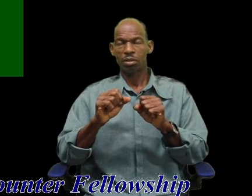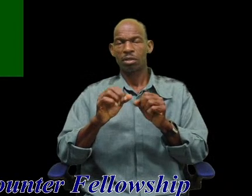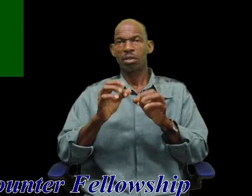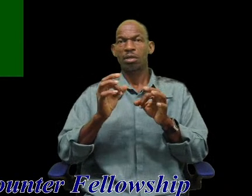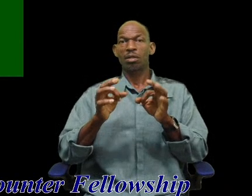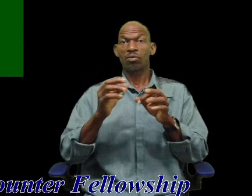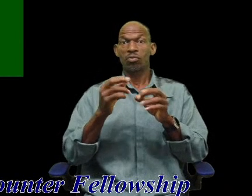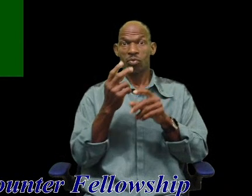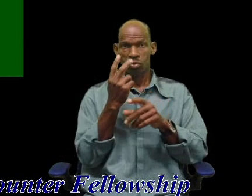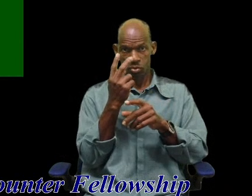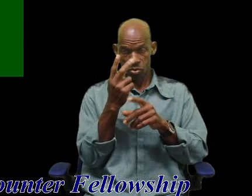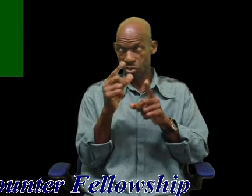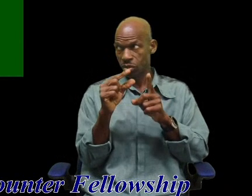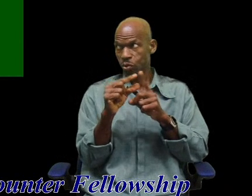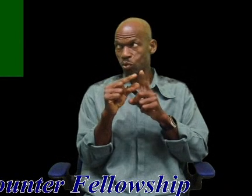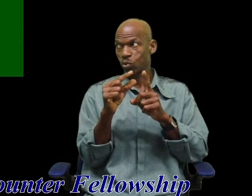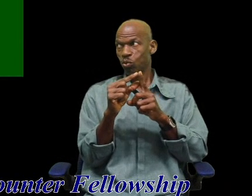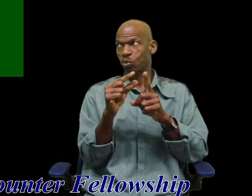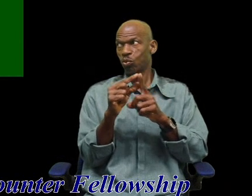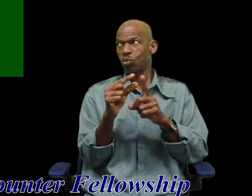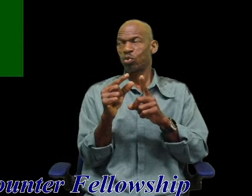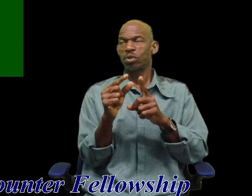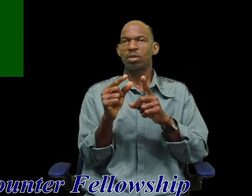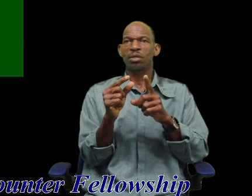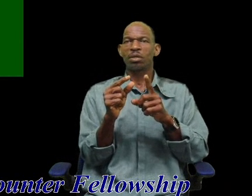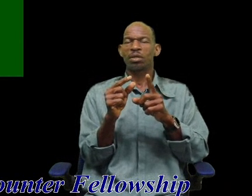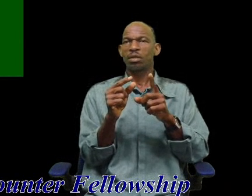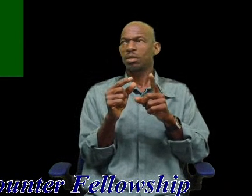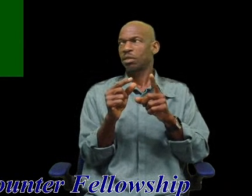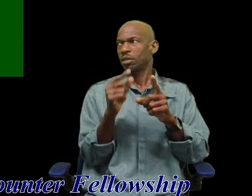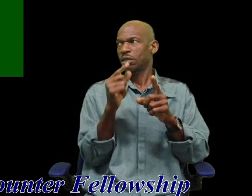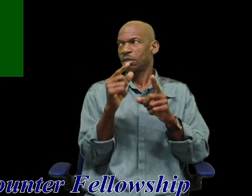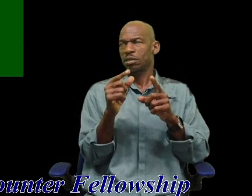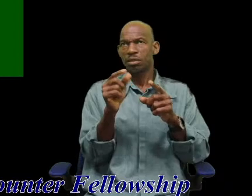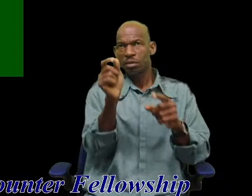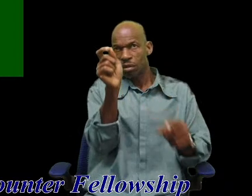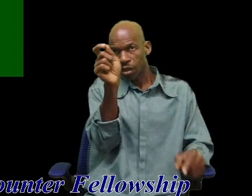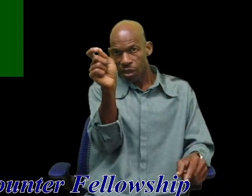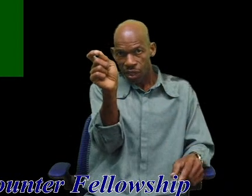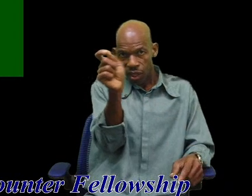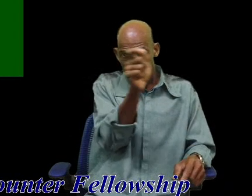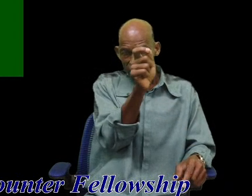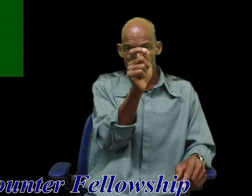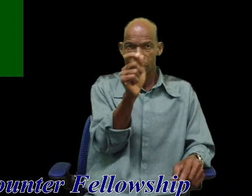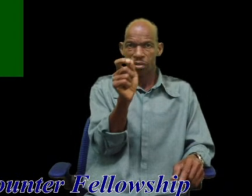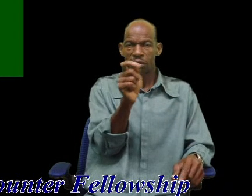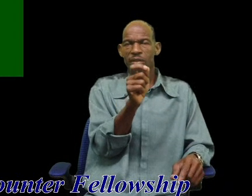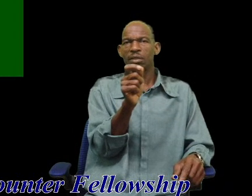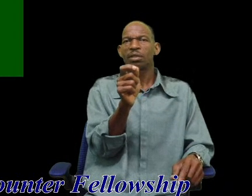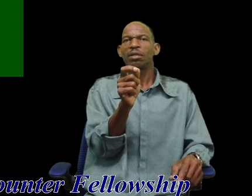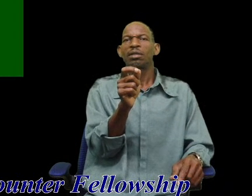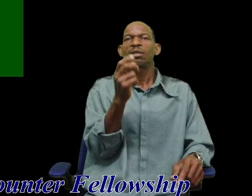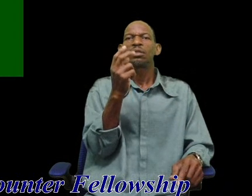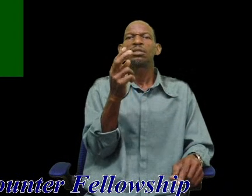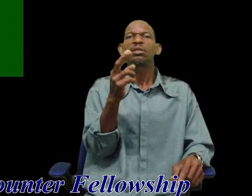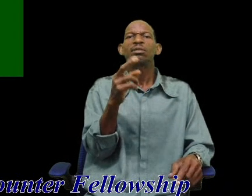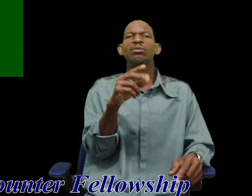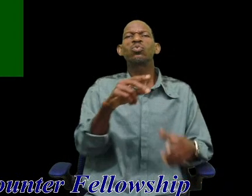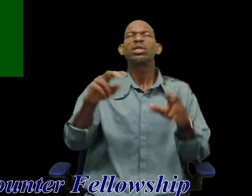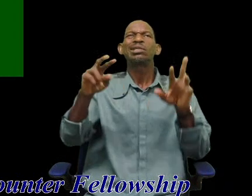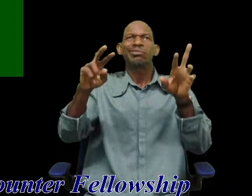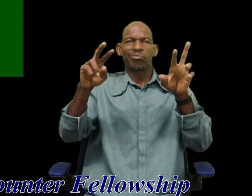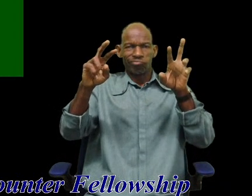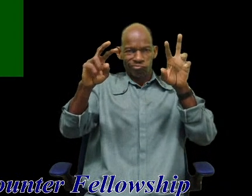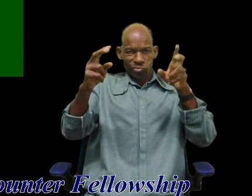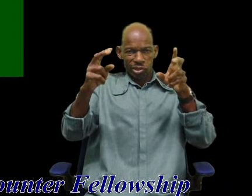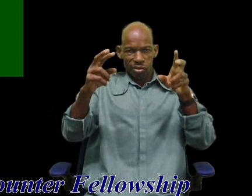I'm underlining, you see that I'm underlining the root word in the words. They